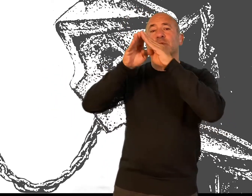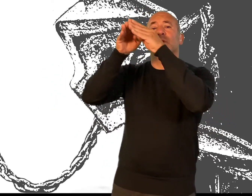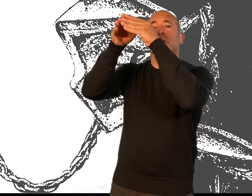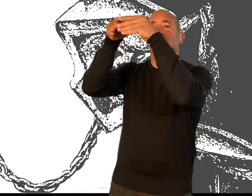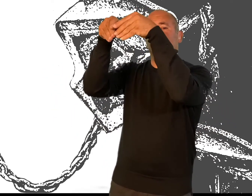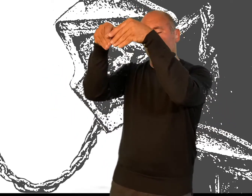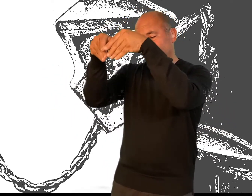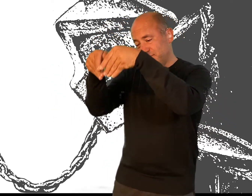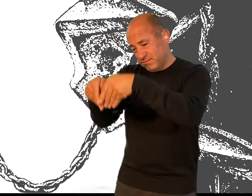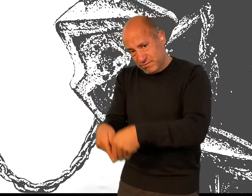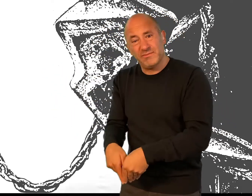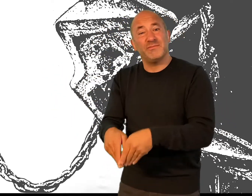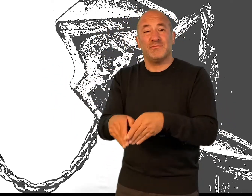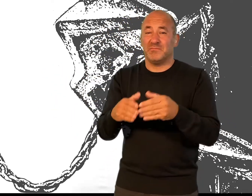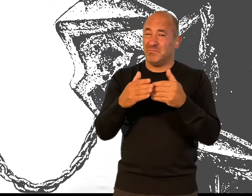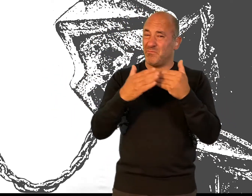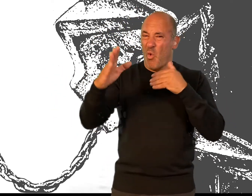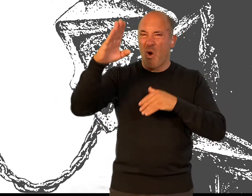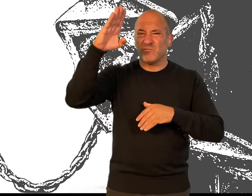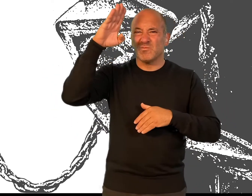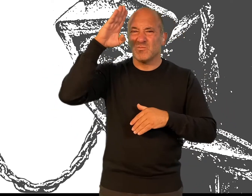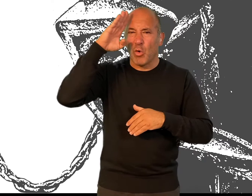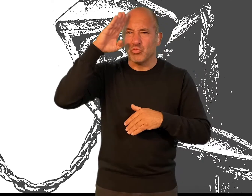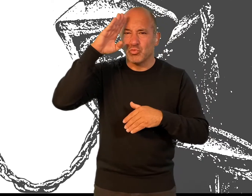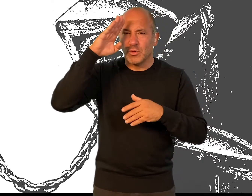becoming astronaut, blasting off the Earth.